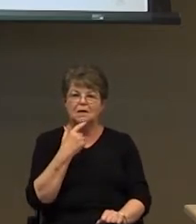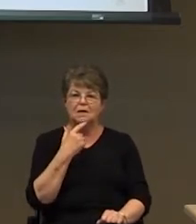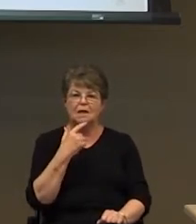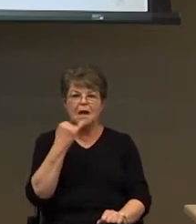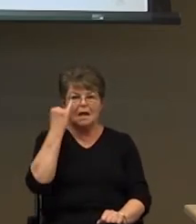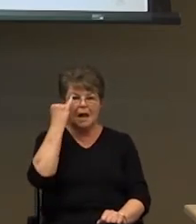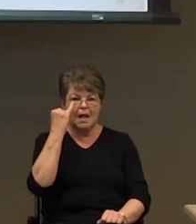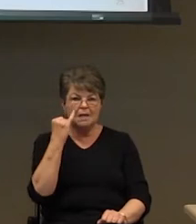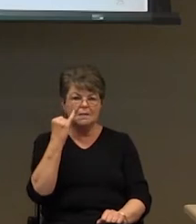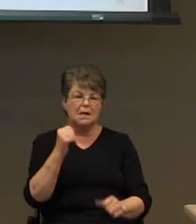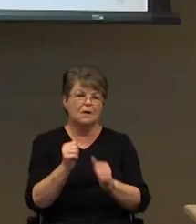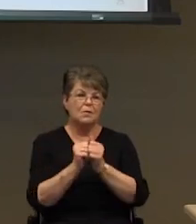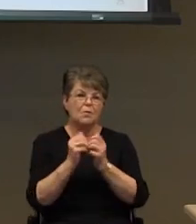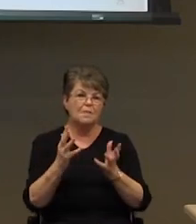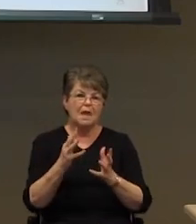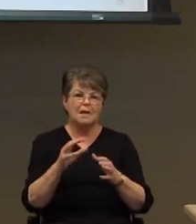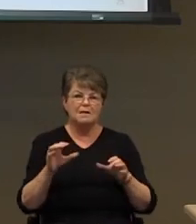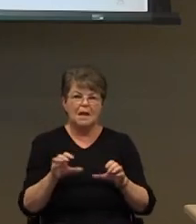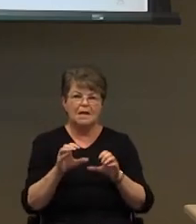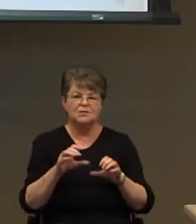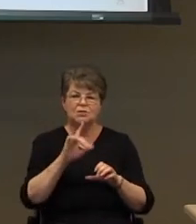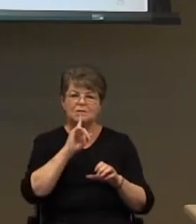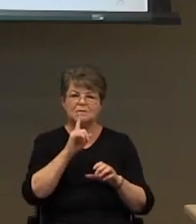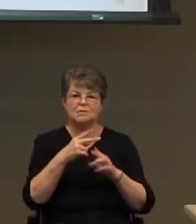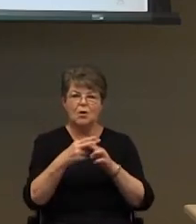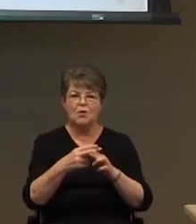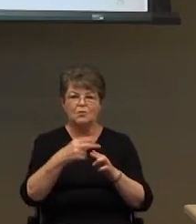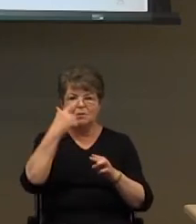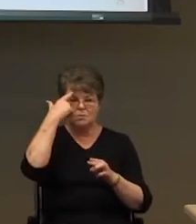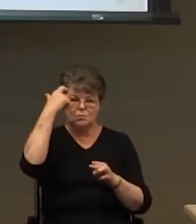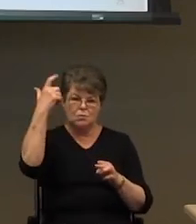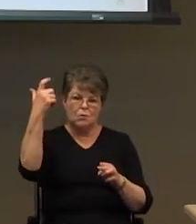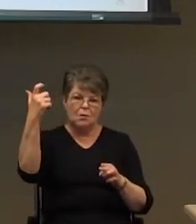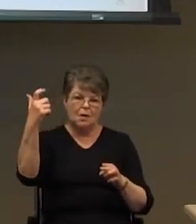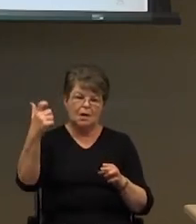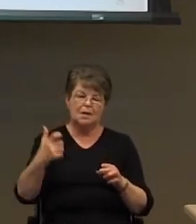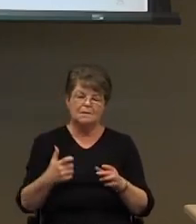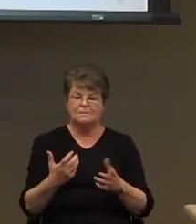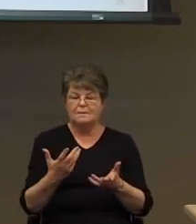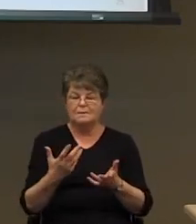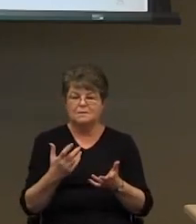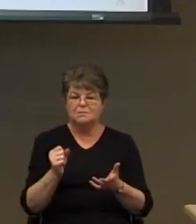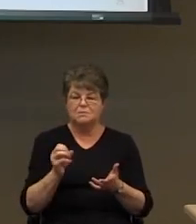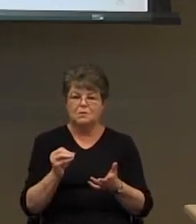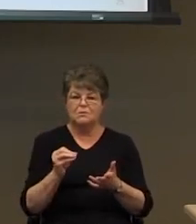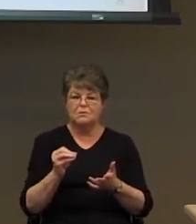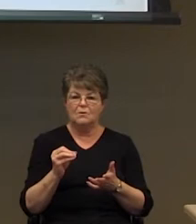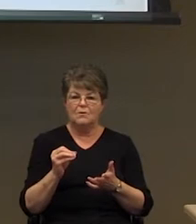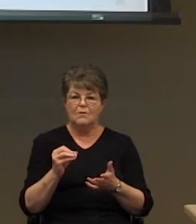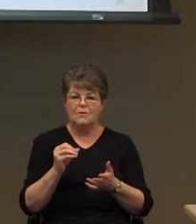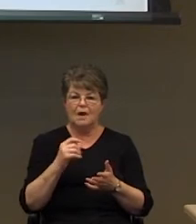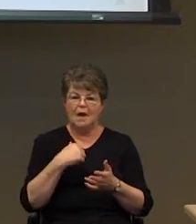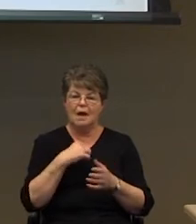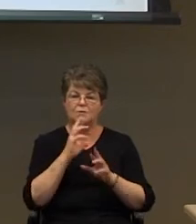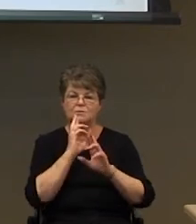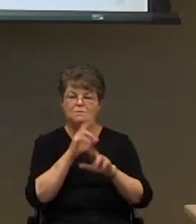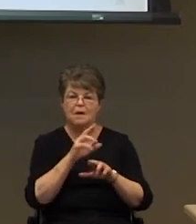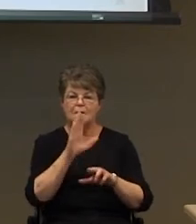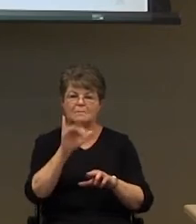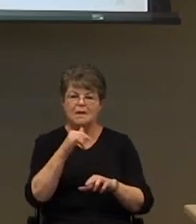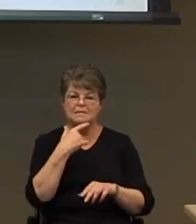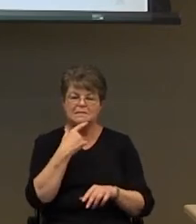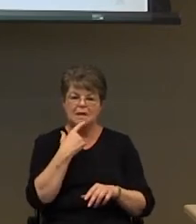an idea without an action is a dream. I think there's some saying around that that's what it is. And so I respond back